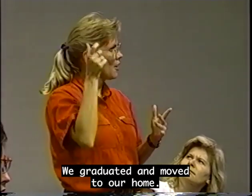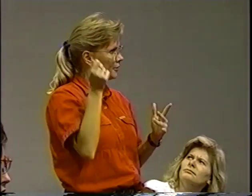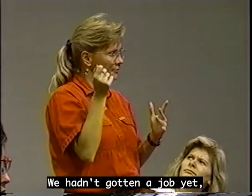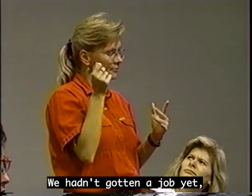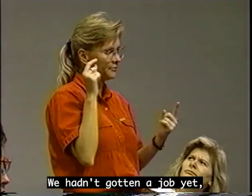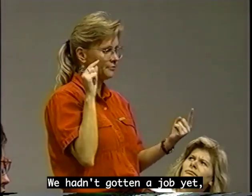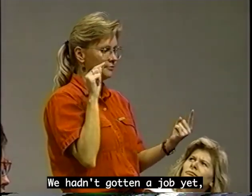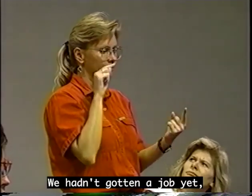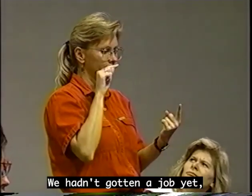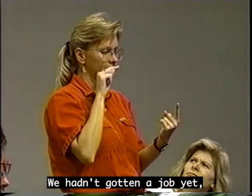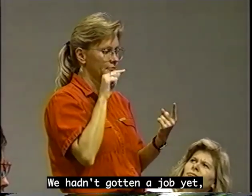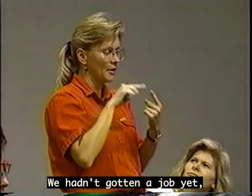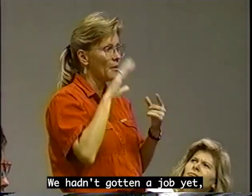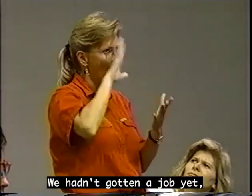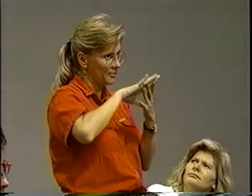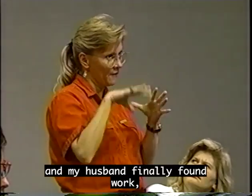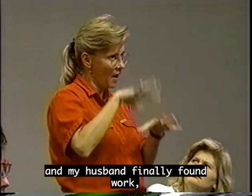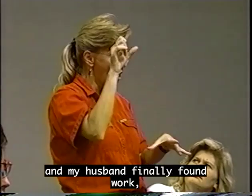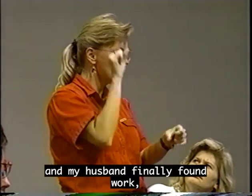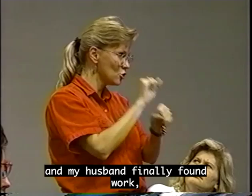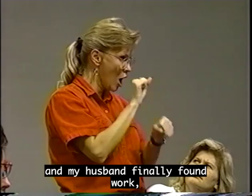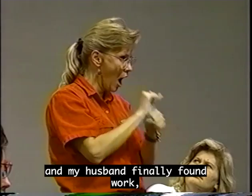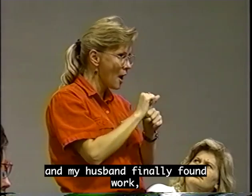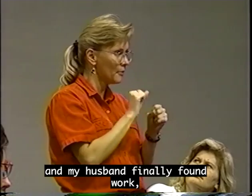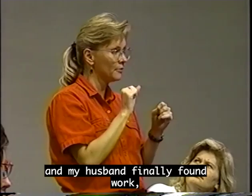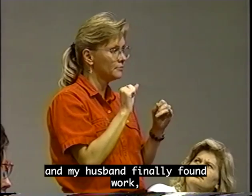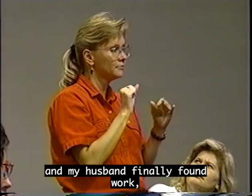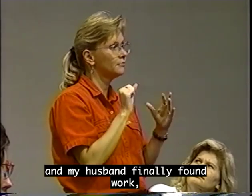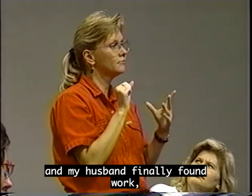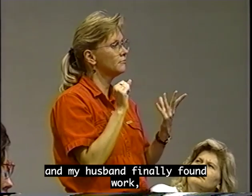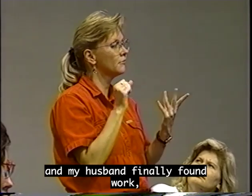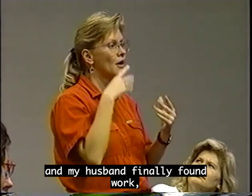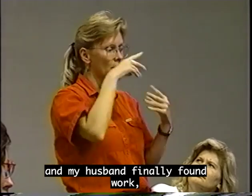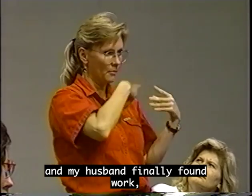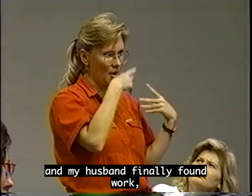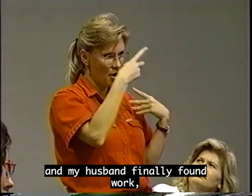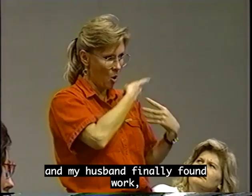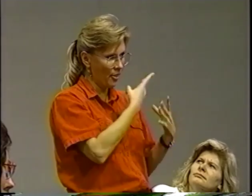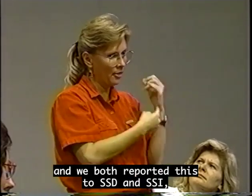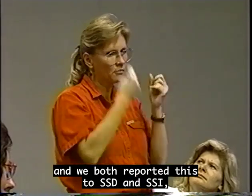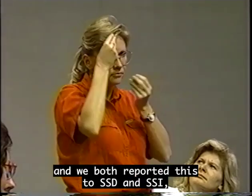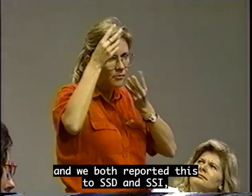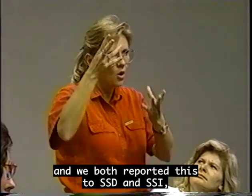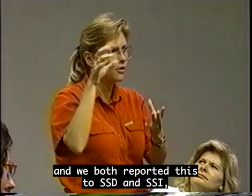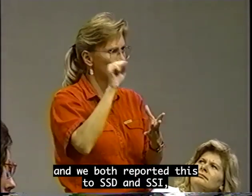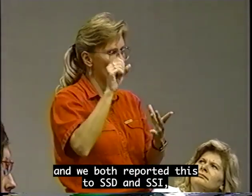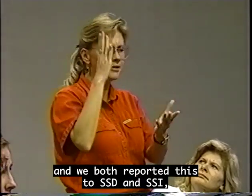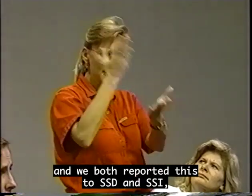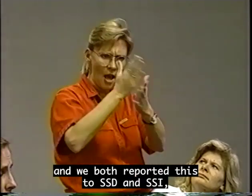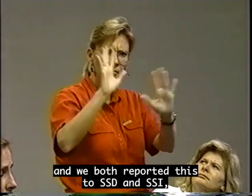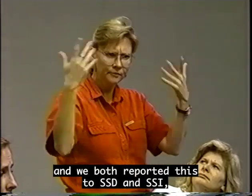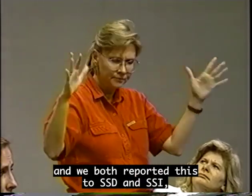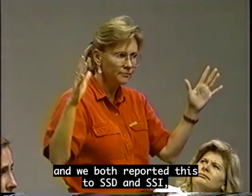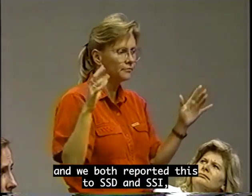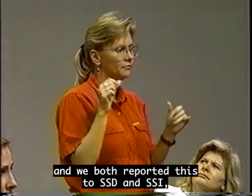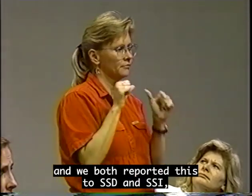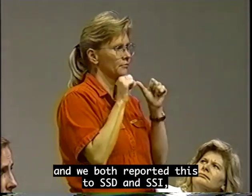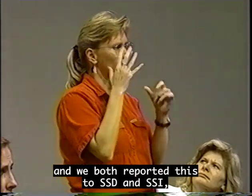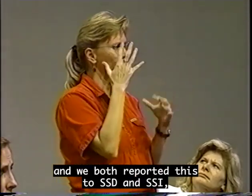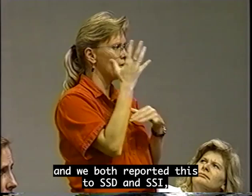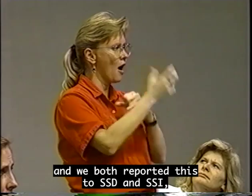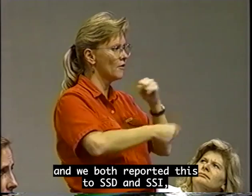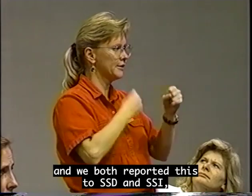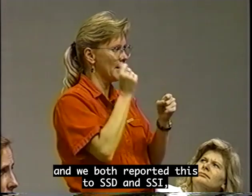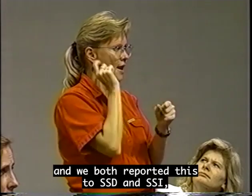home. We hadn't gotten a job yet, and my husband finally found work, and we both reported this